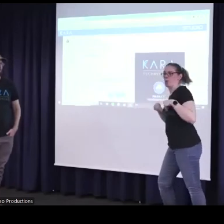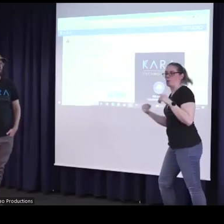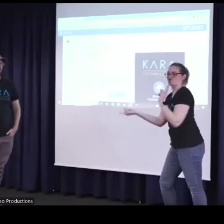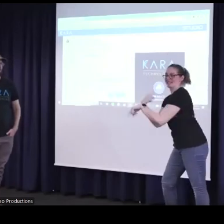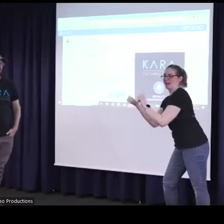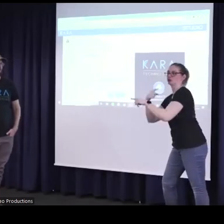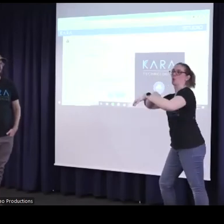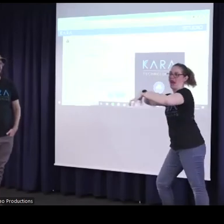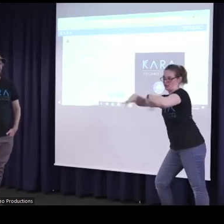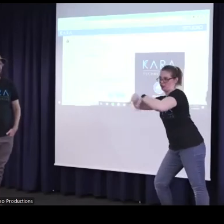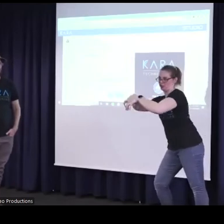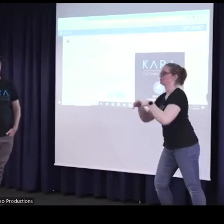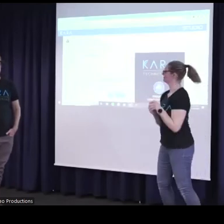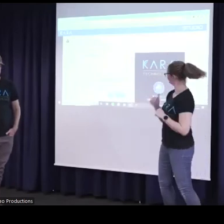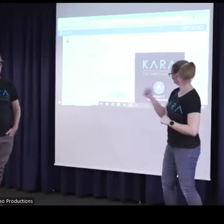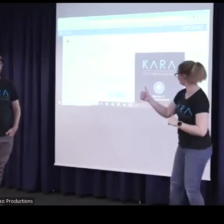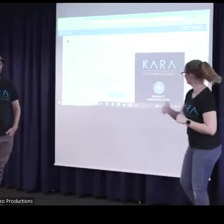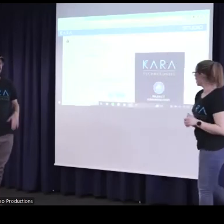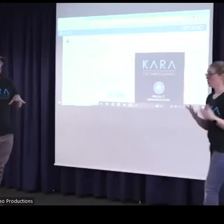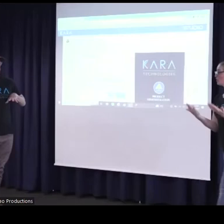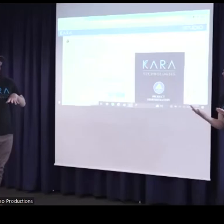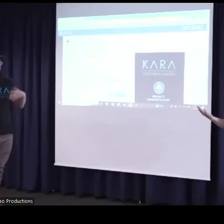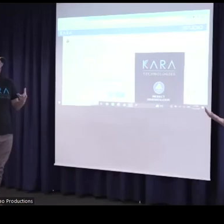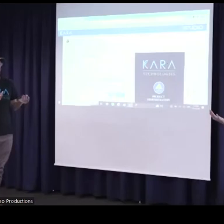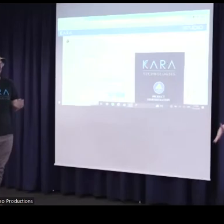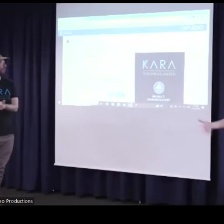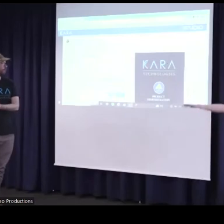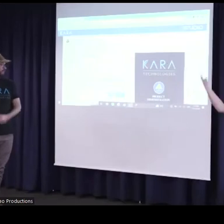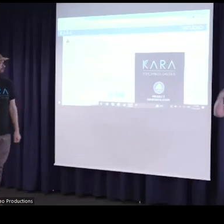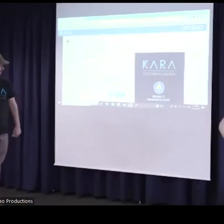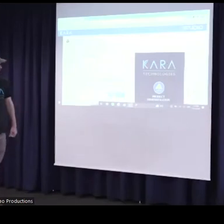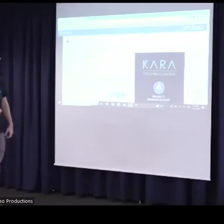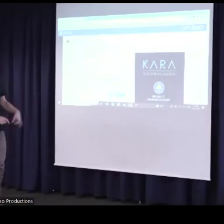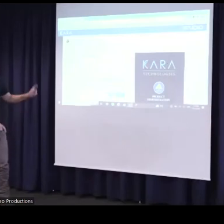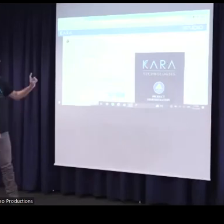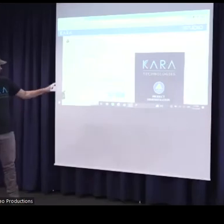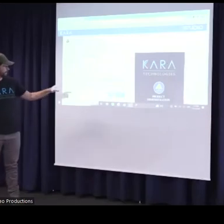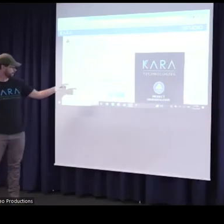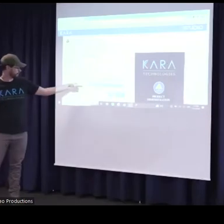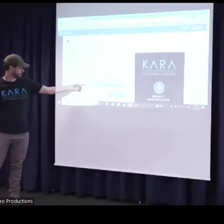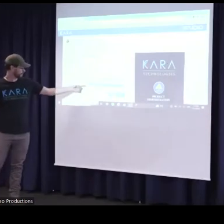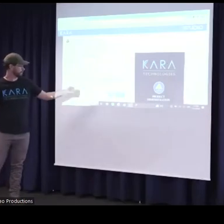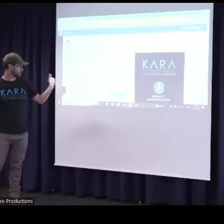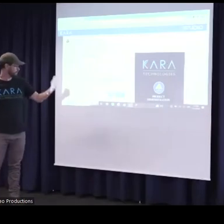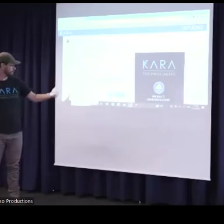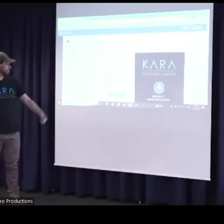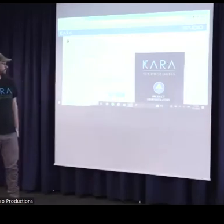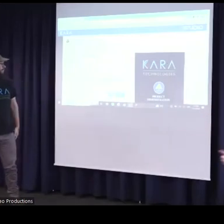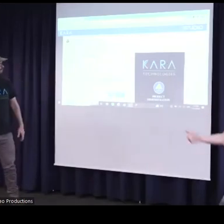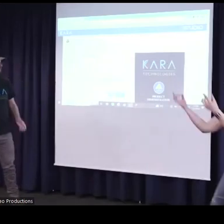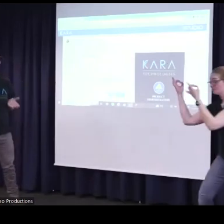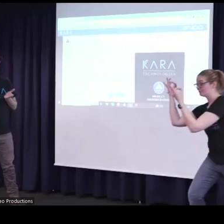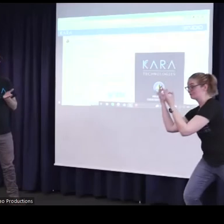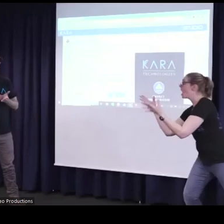in an emergency situation, they'll just pick the most appropriate action. All right, so it's already prepared. Great. Let's go with that